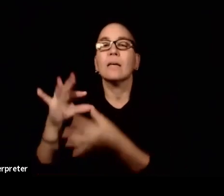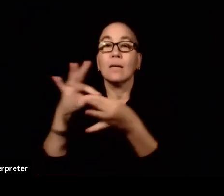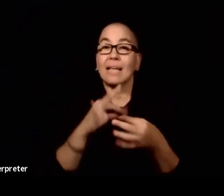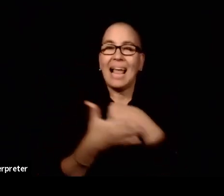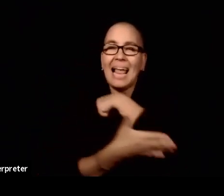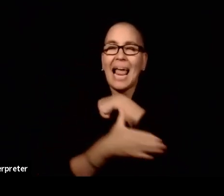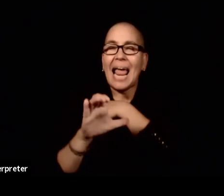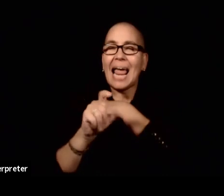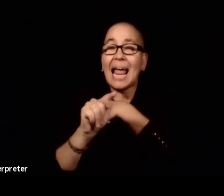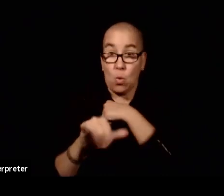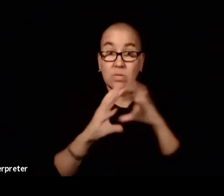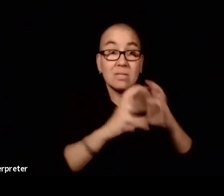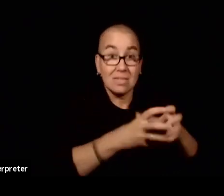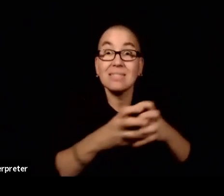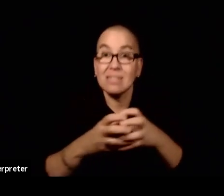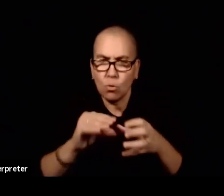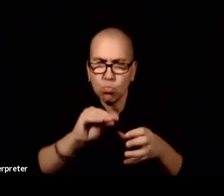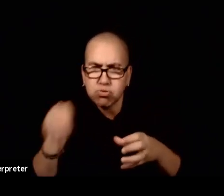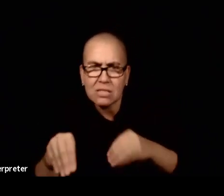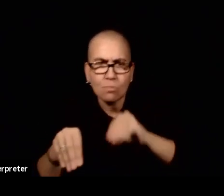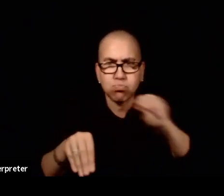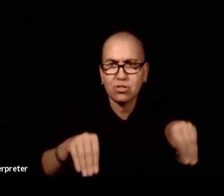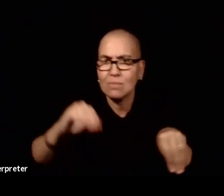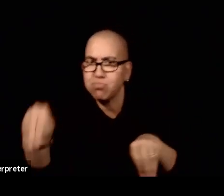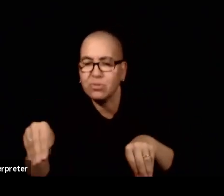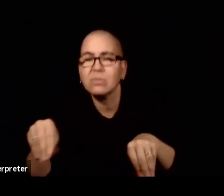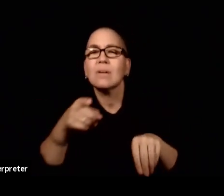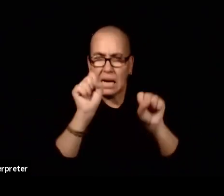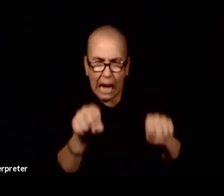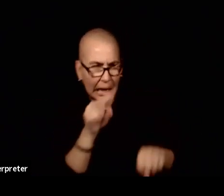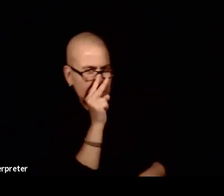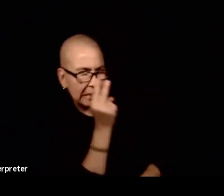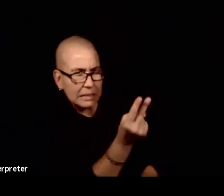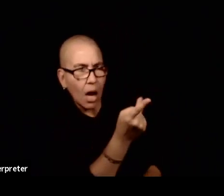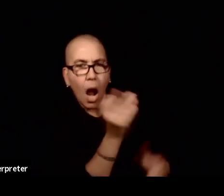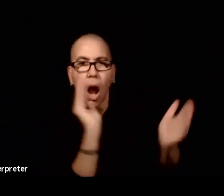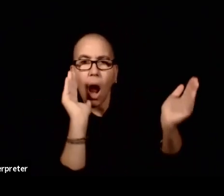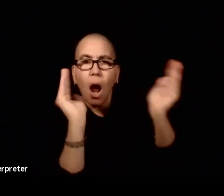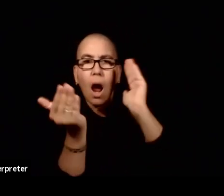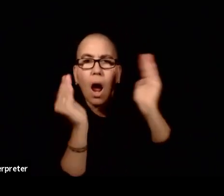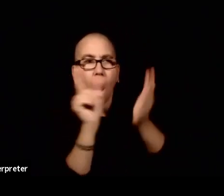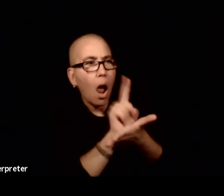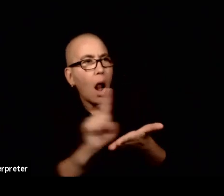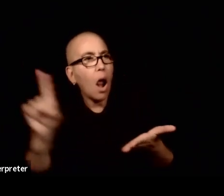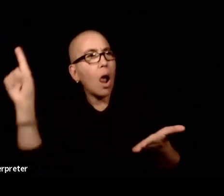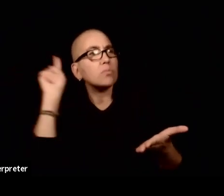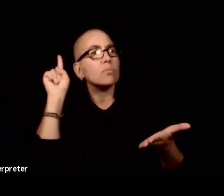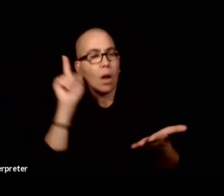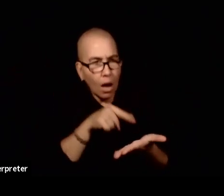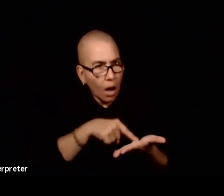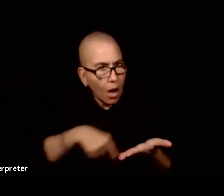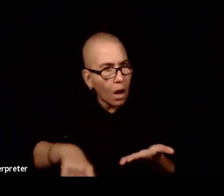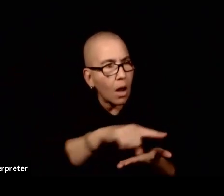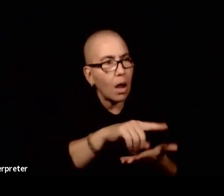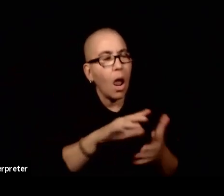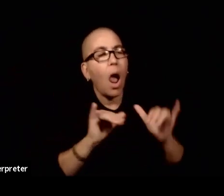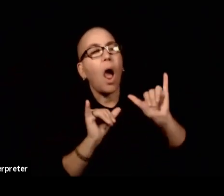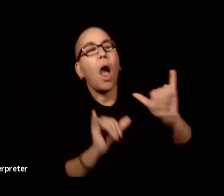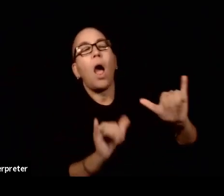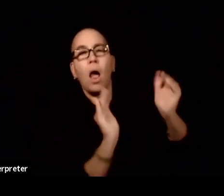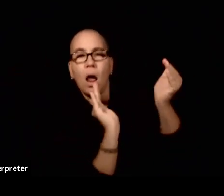see how test positivity, which we keep stressing is a really critical number, how that plays out at the county